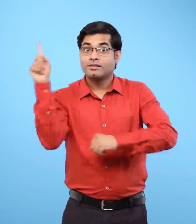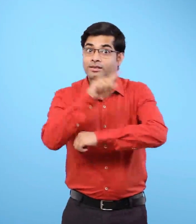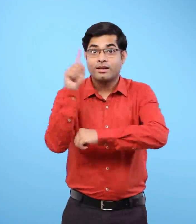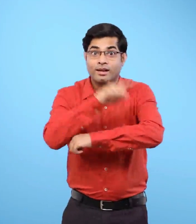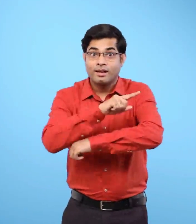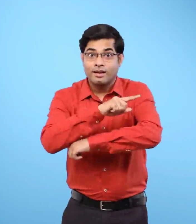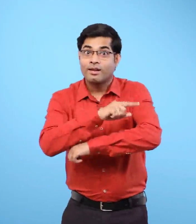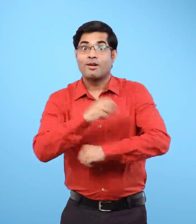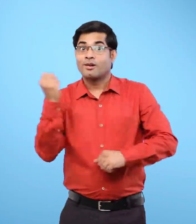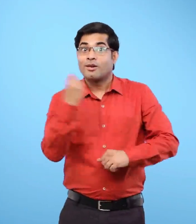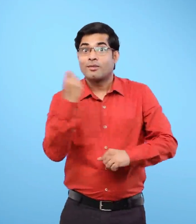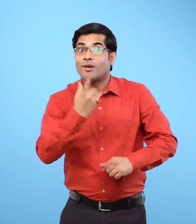4 months have 30 days.